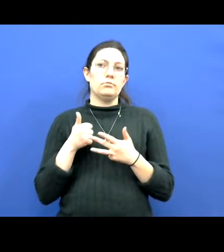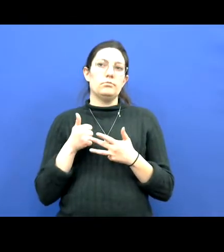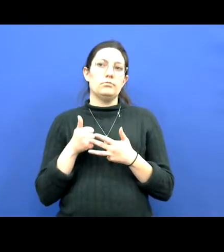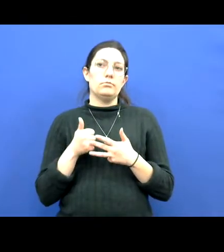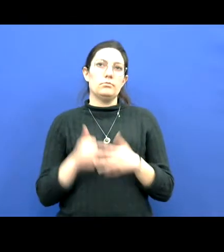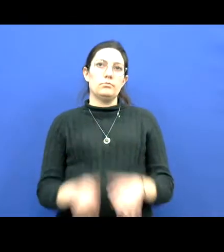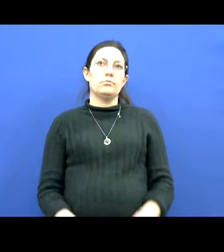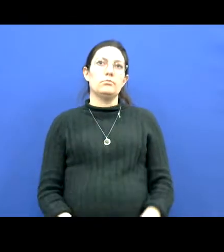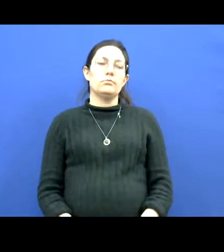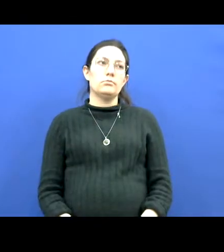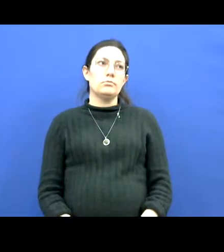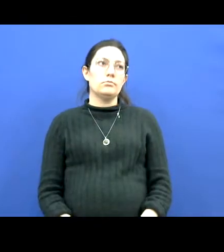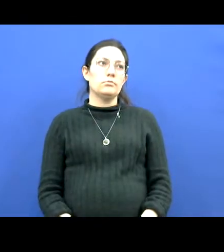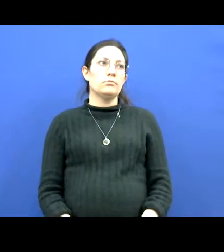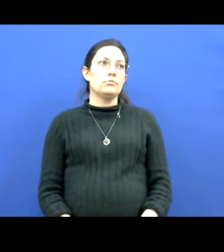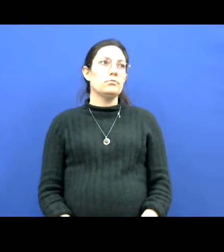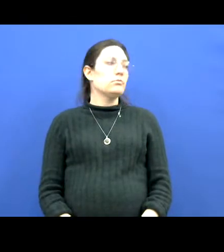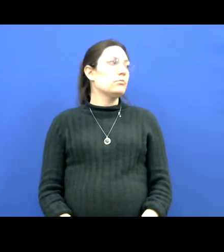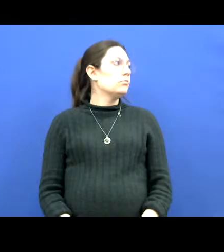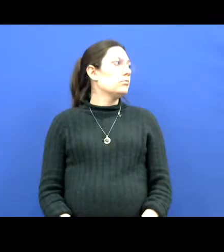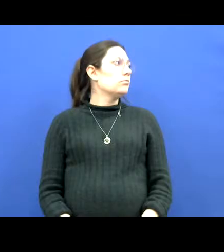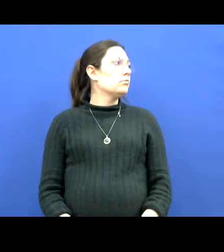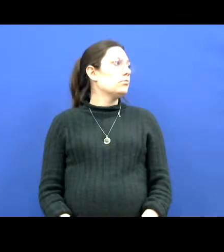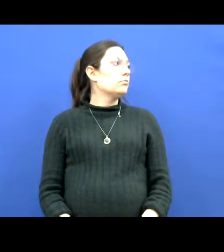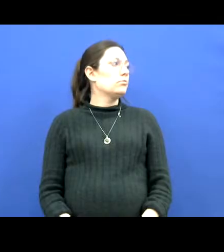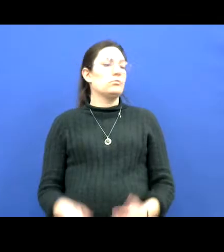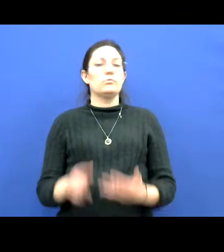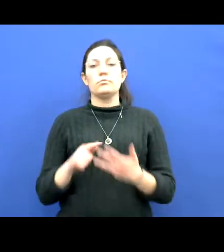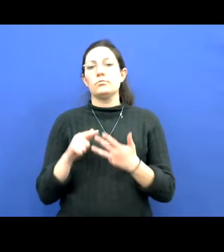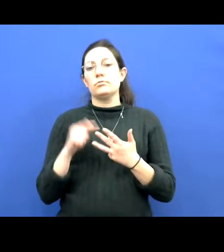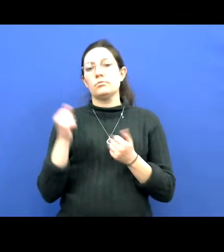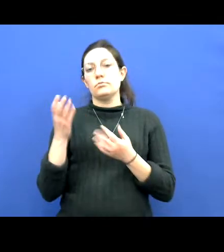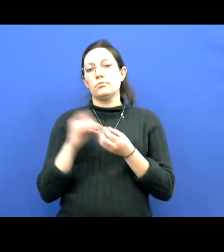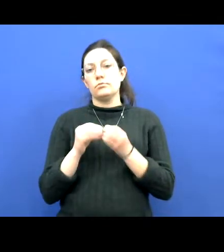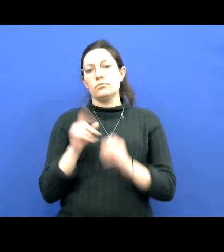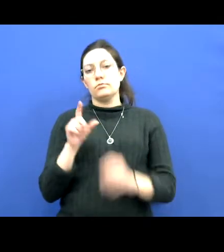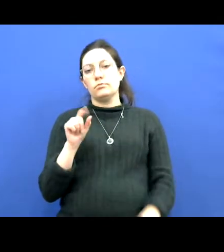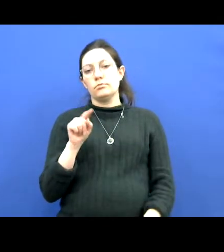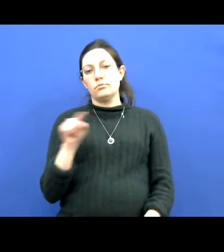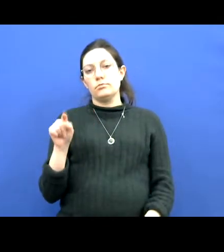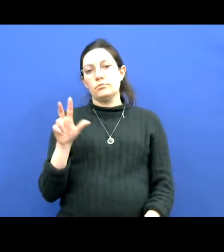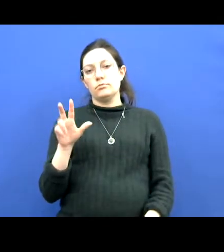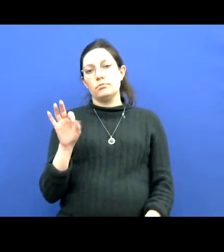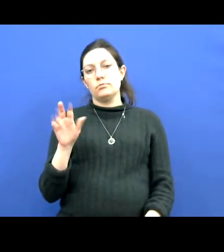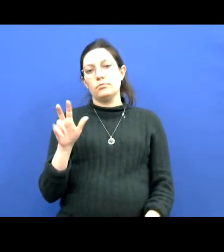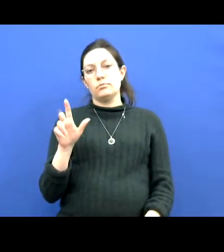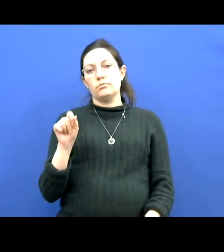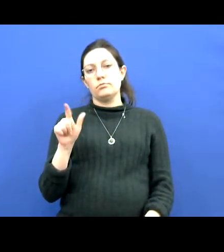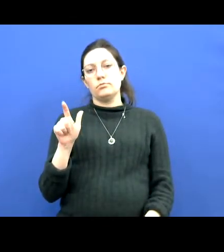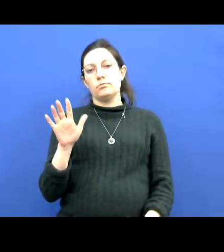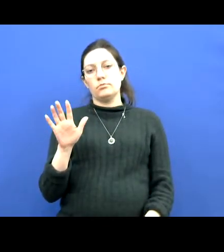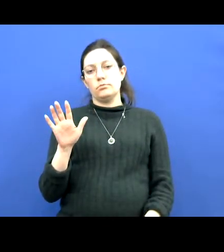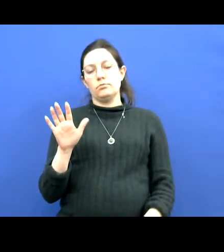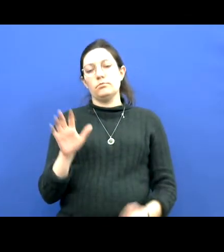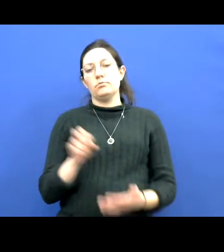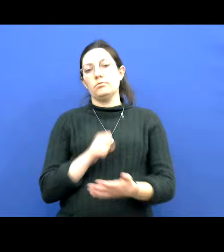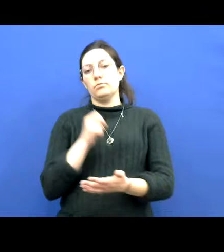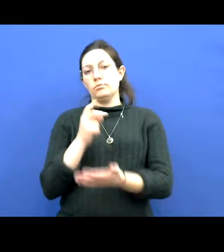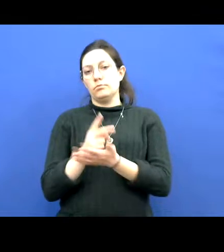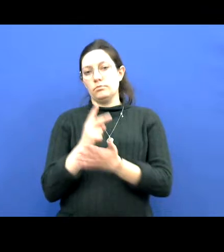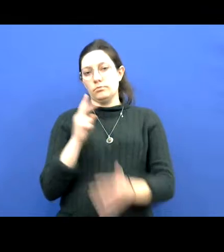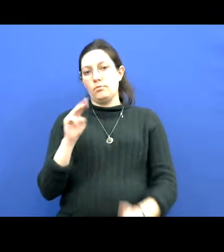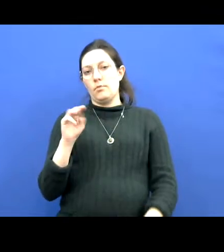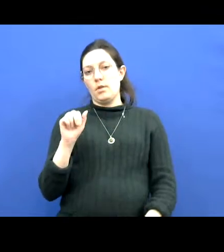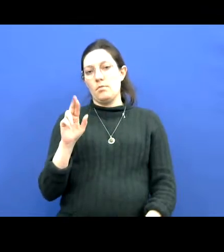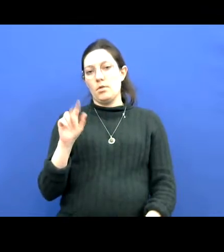Schultz. Aye. Fellow board members, I have resolution 20-393, 2025 to authorize Marathon